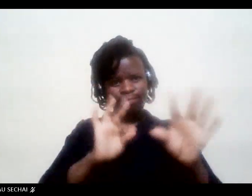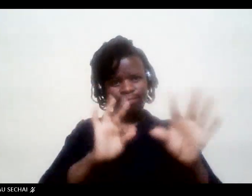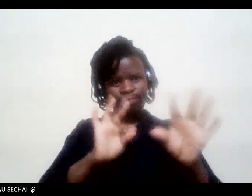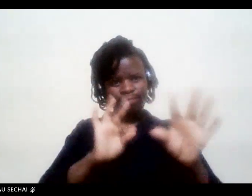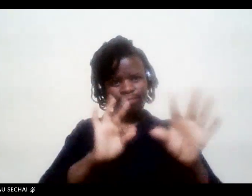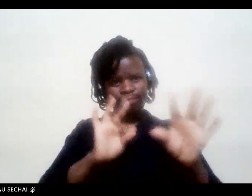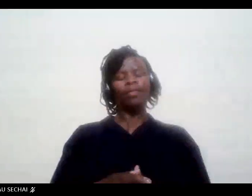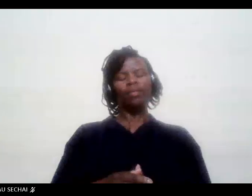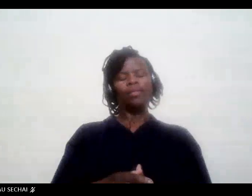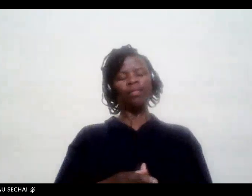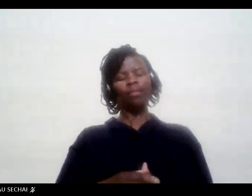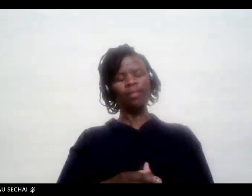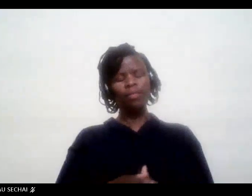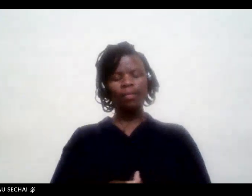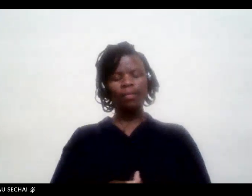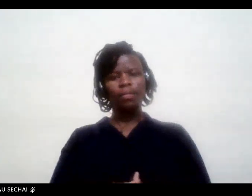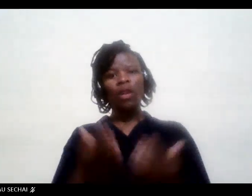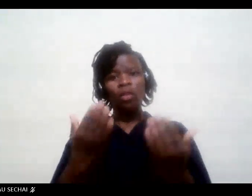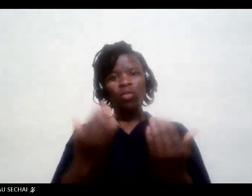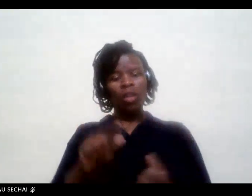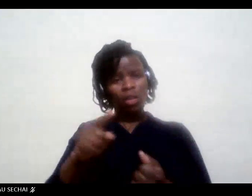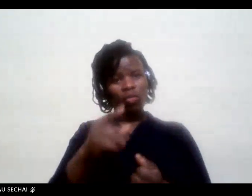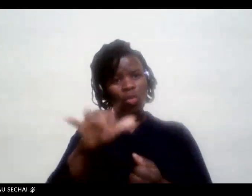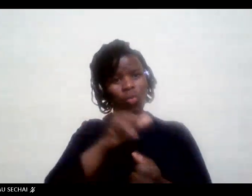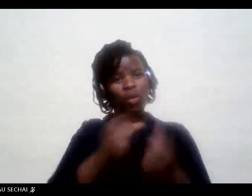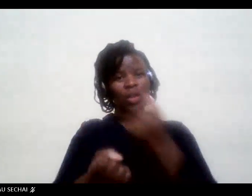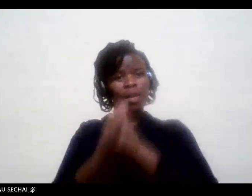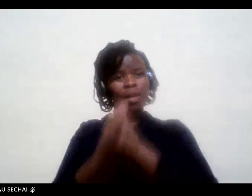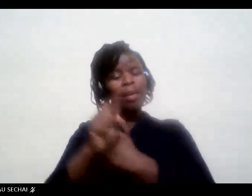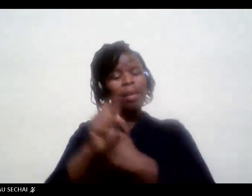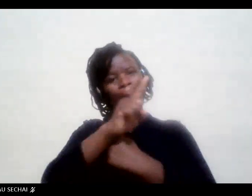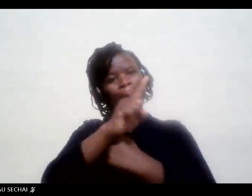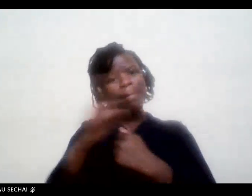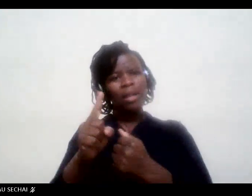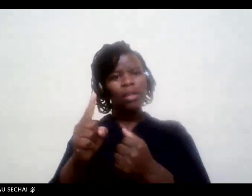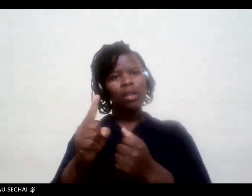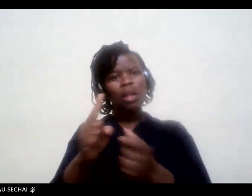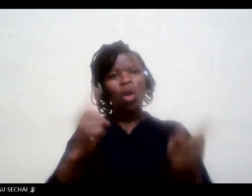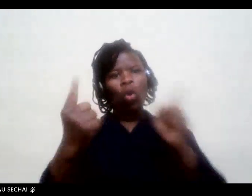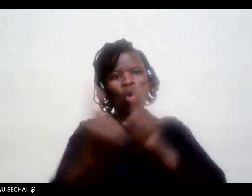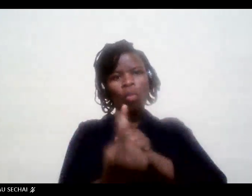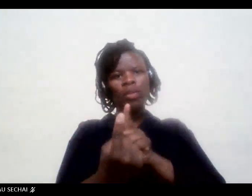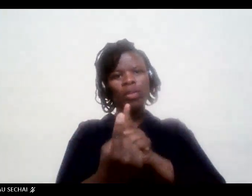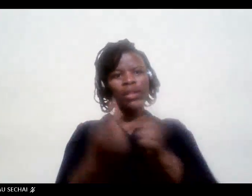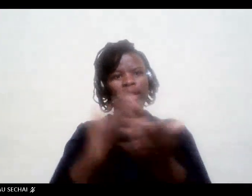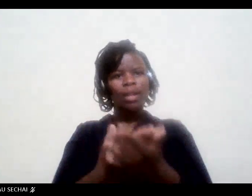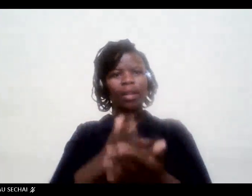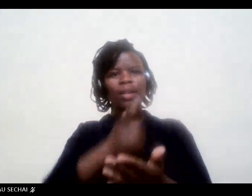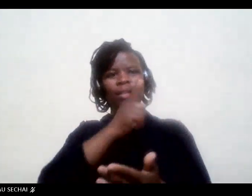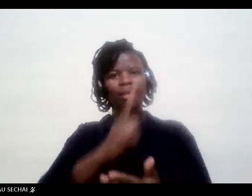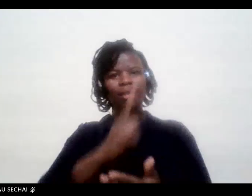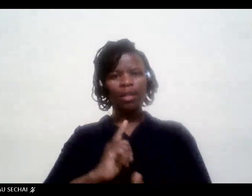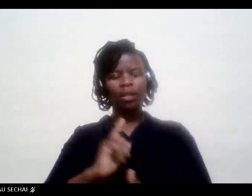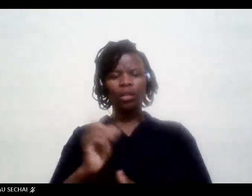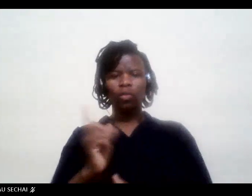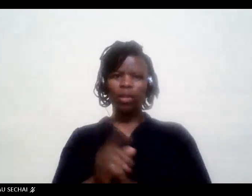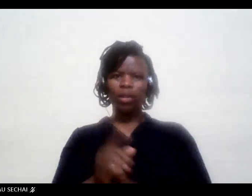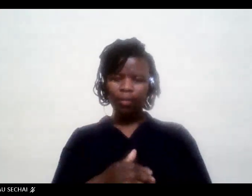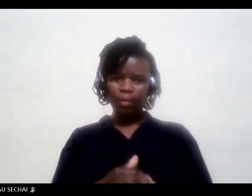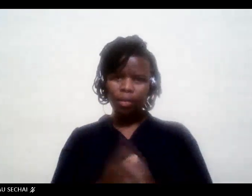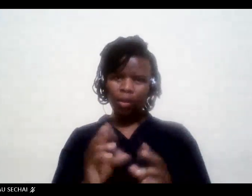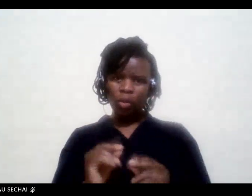happening, it was actually the opposite. Monitoring mechanisms will tell us where the views of people with disabilities are,